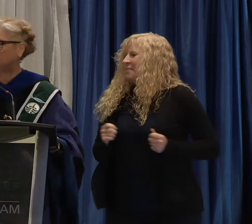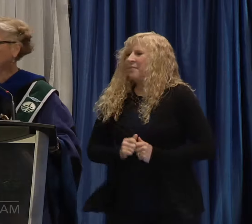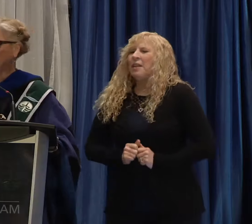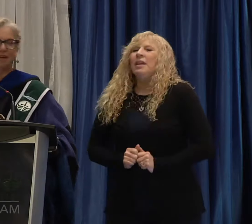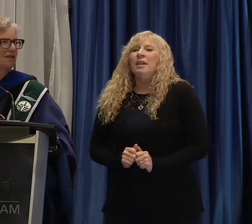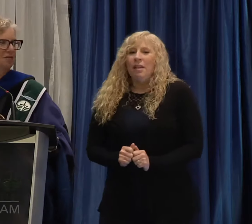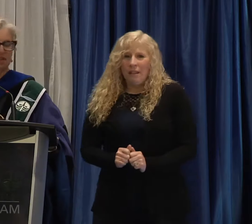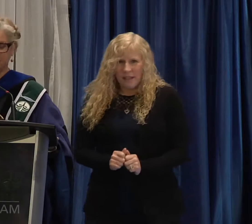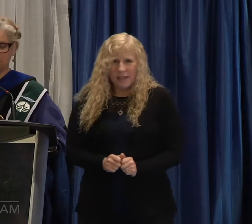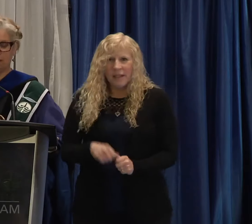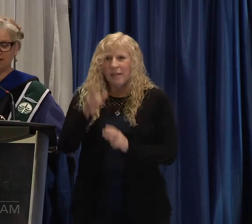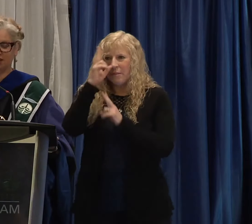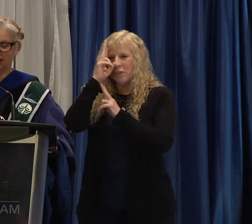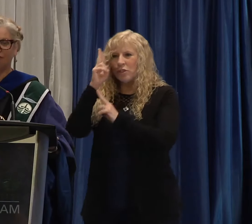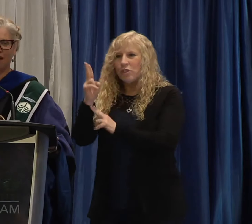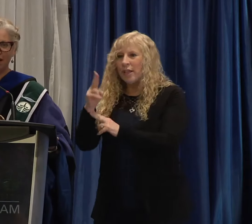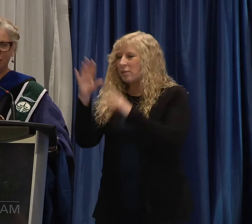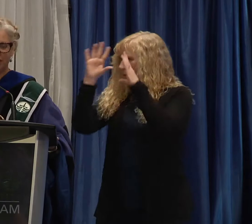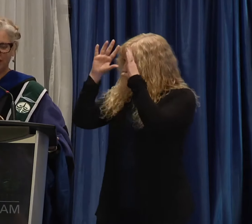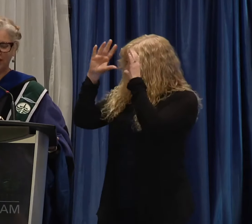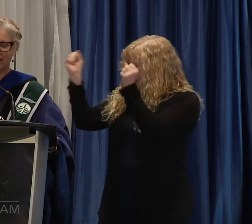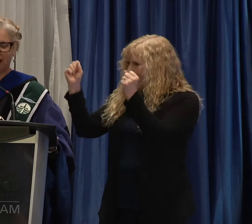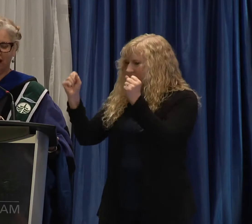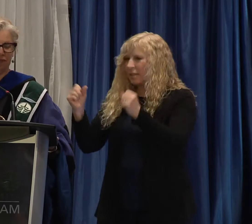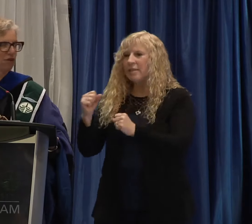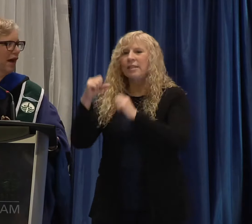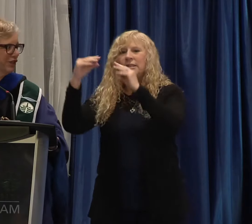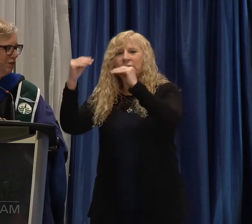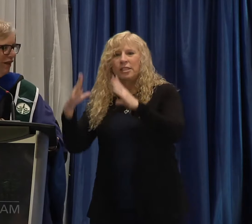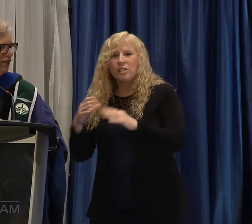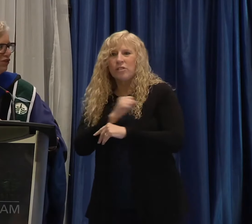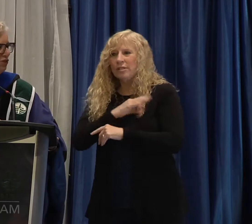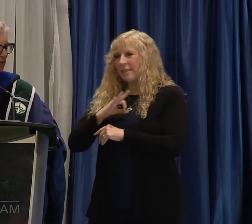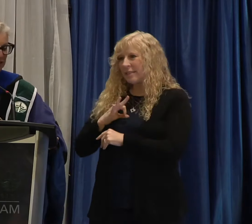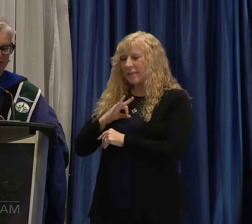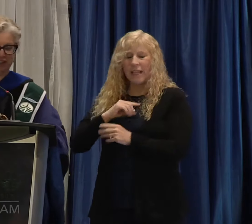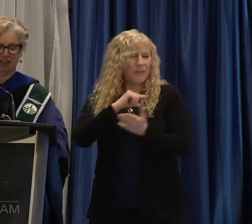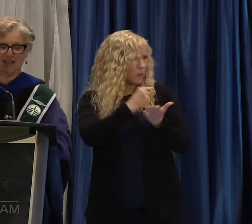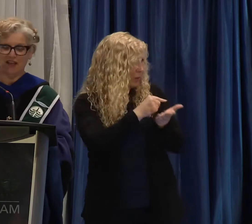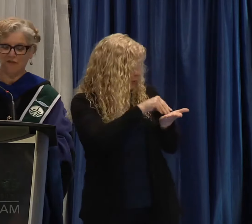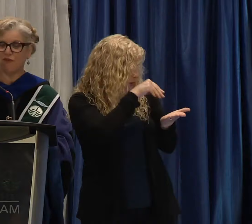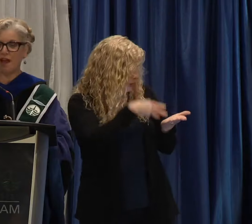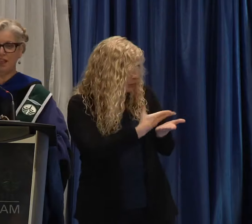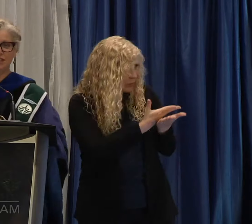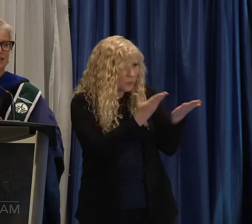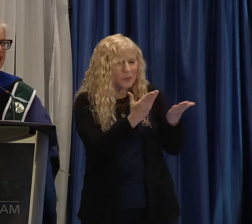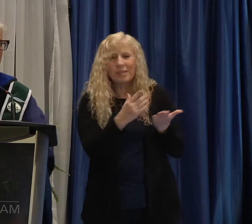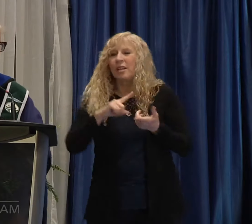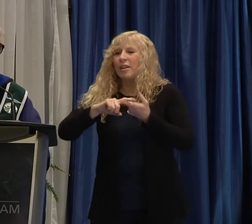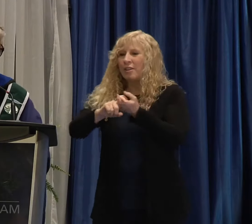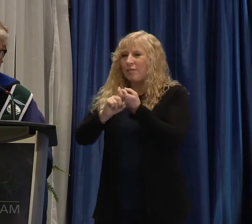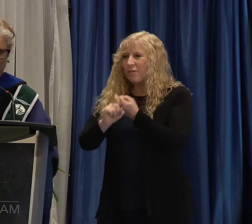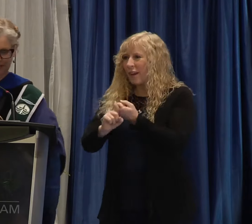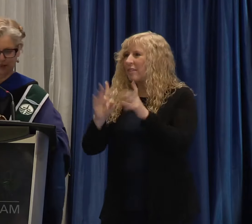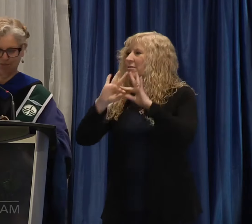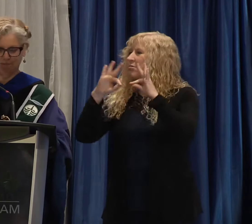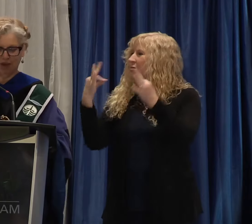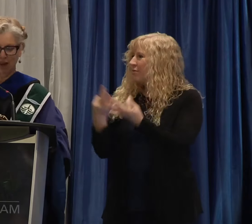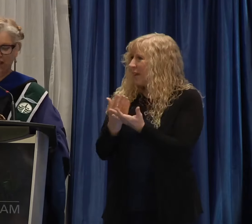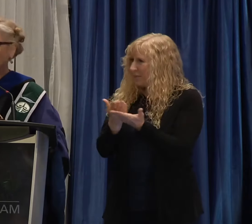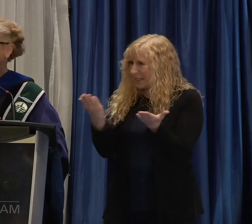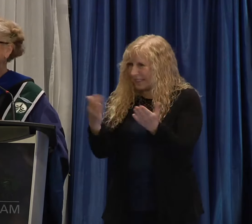Mr. Chancellor, Mr. President, faculty and staff, graduating students, friends, and